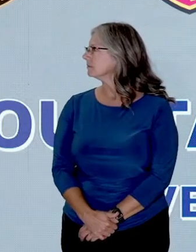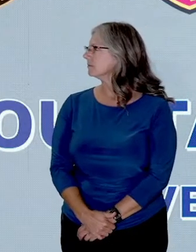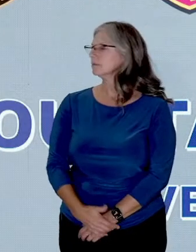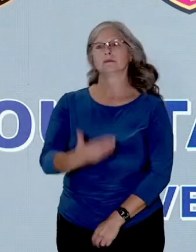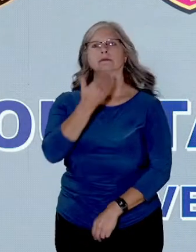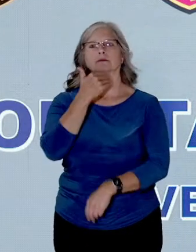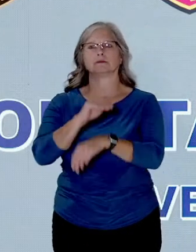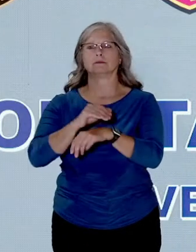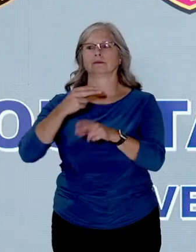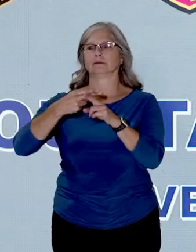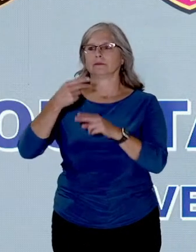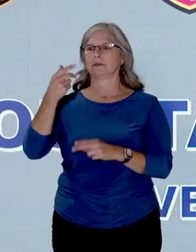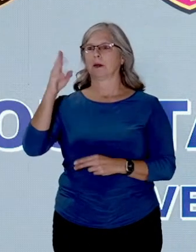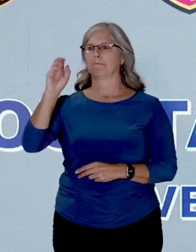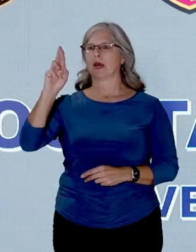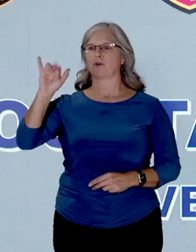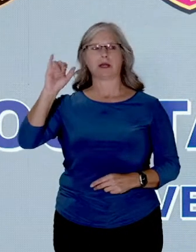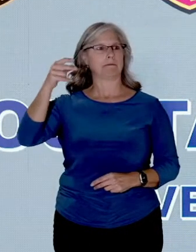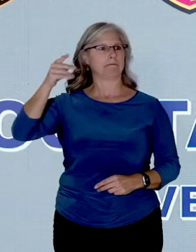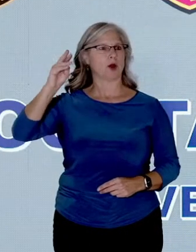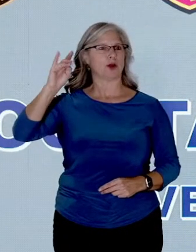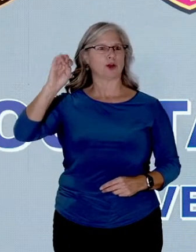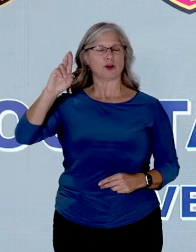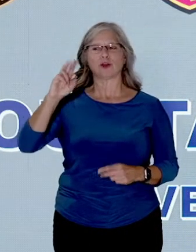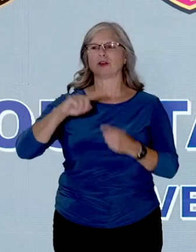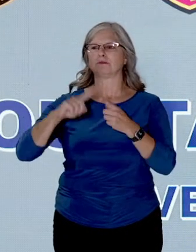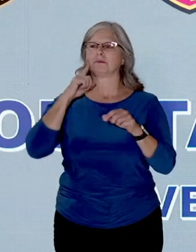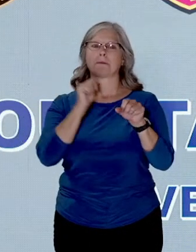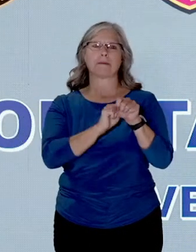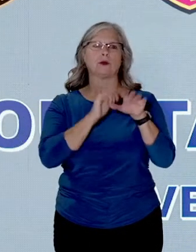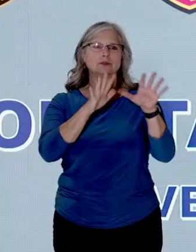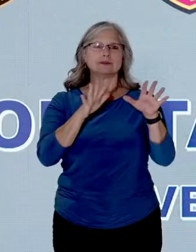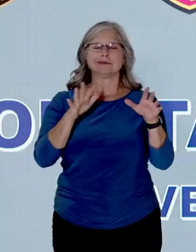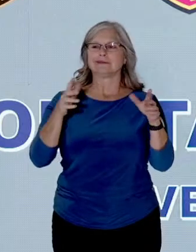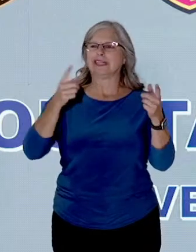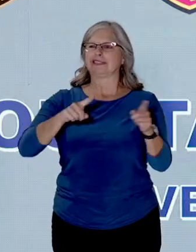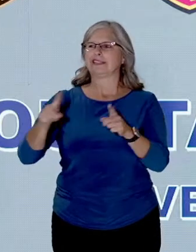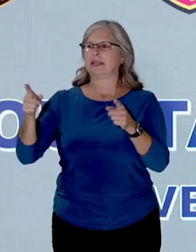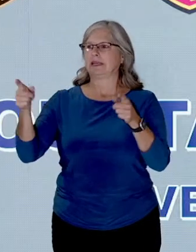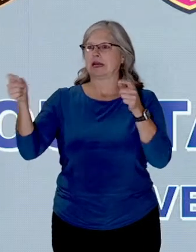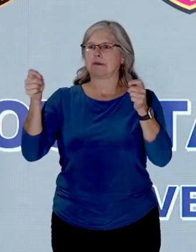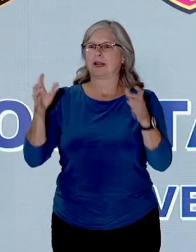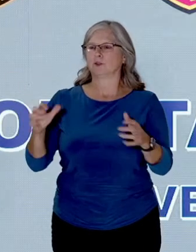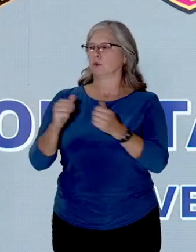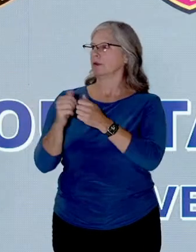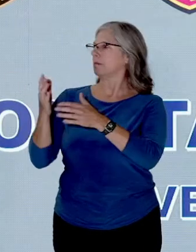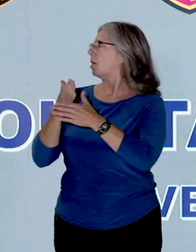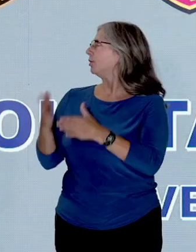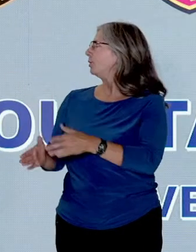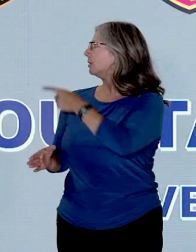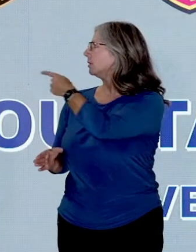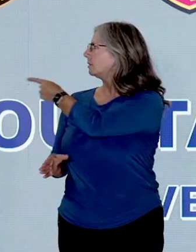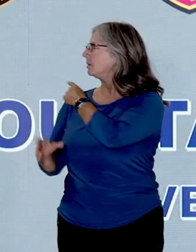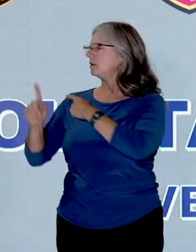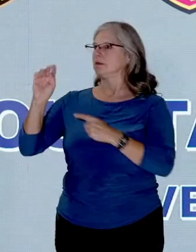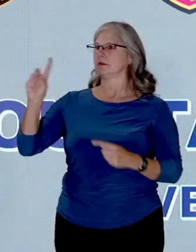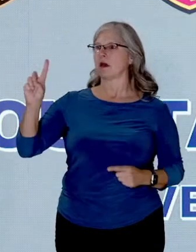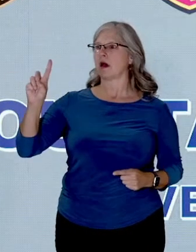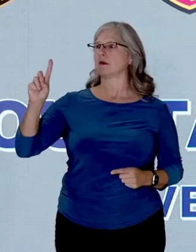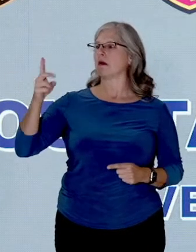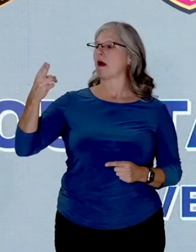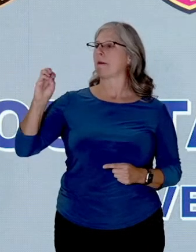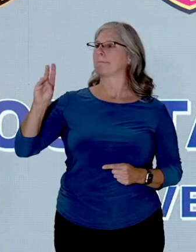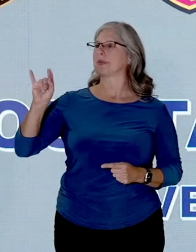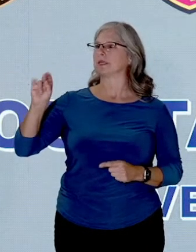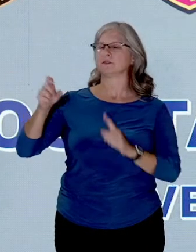Good evening. My name is Barry Parker. I'm one of the Mountain Incident Commanders, along with my partner, Todd Hopkins from CAL